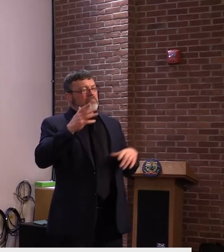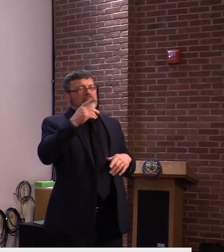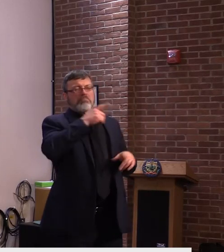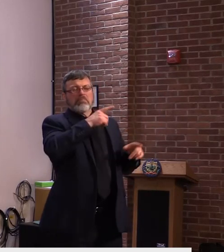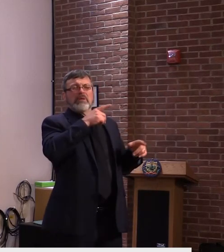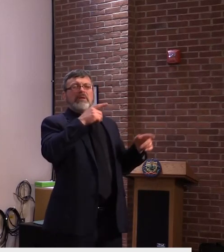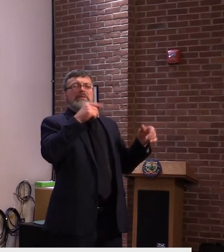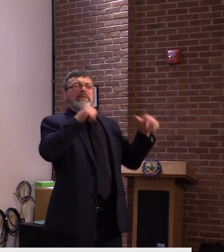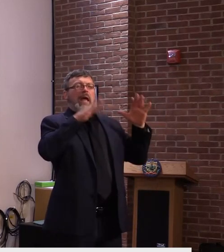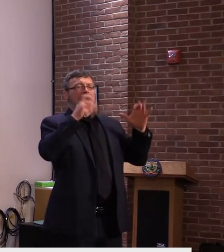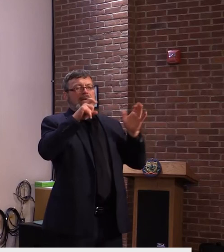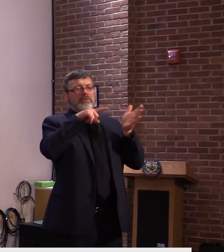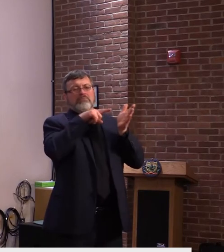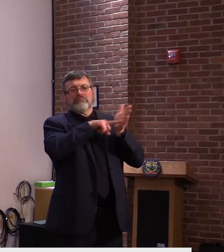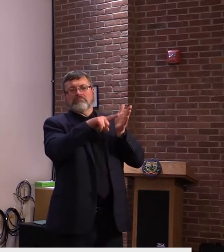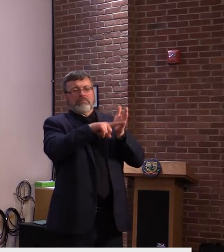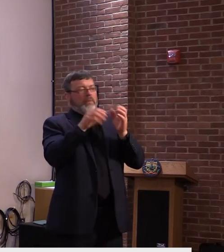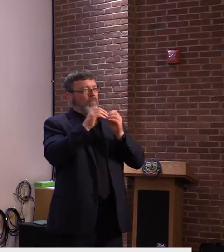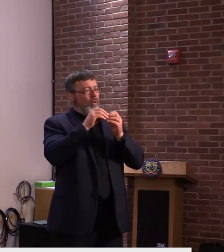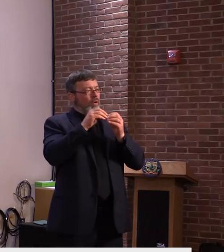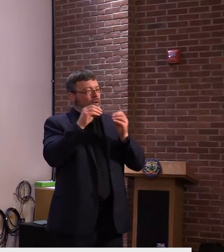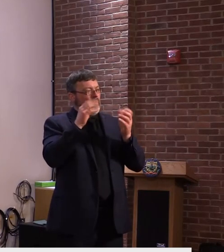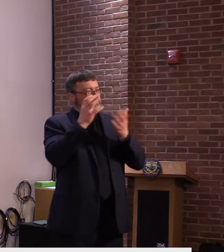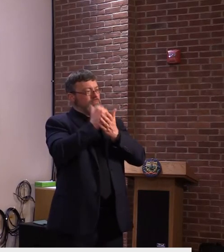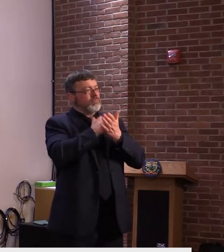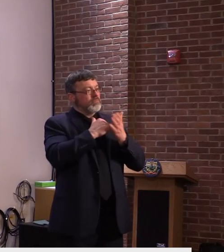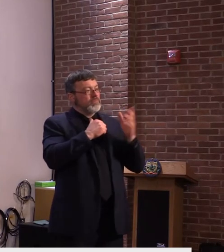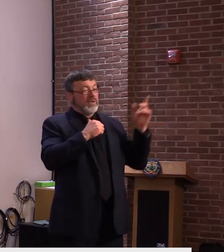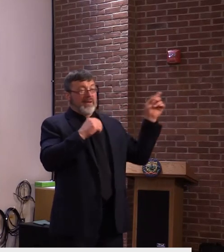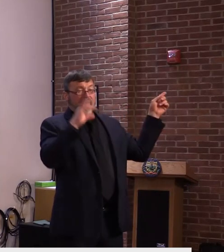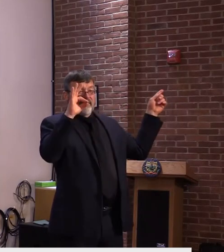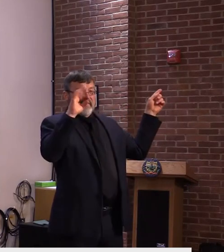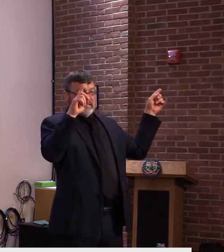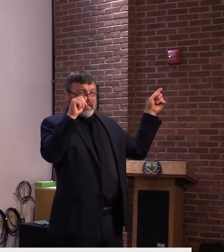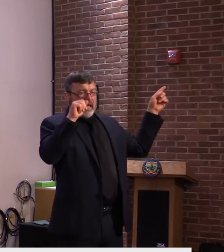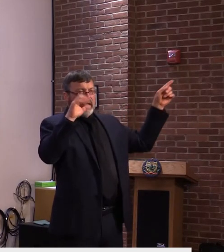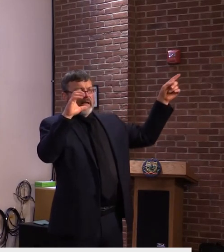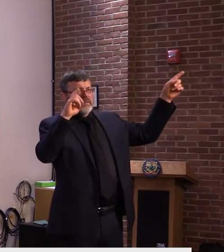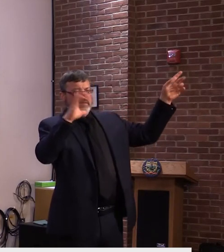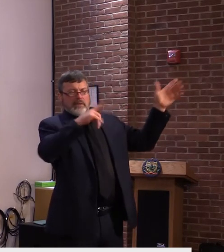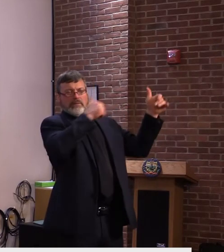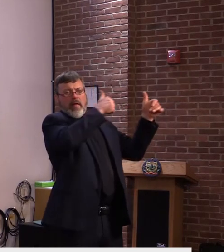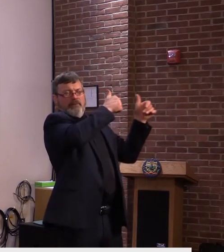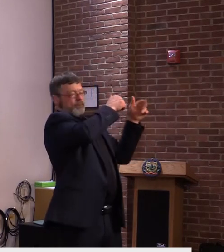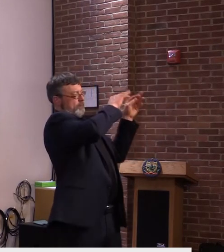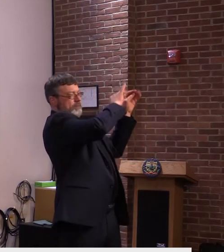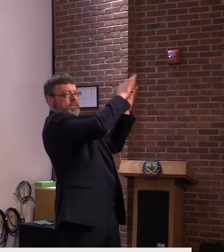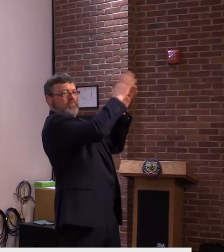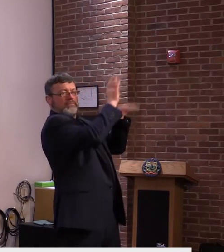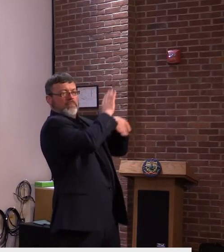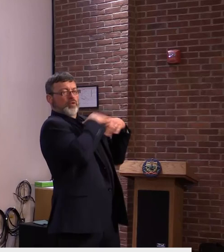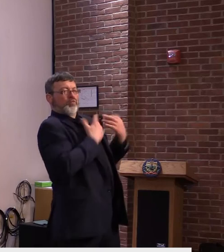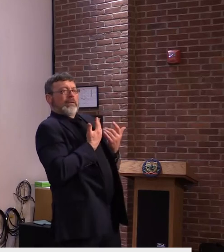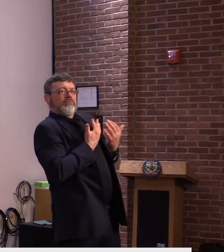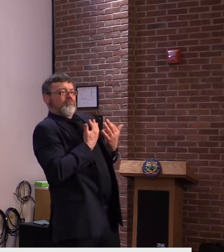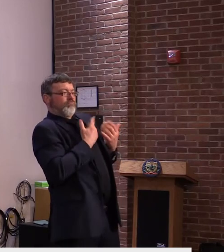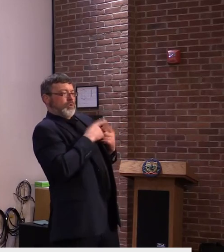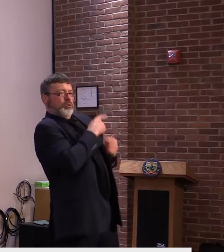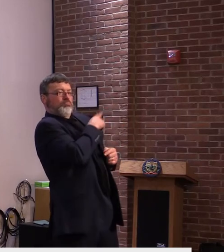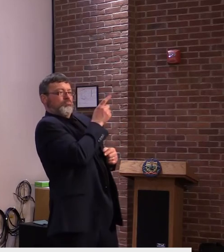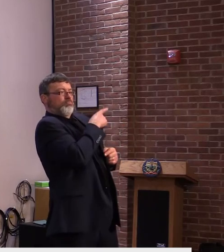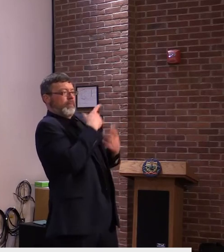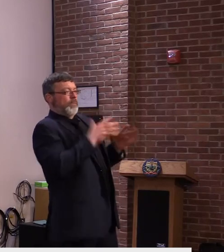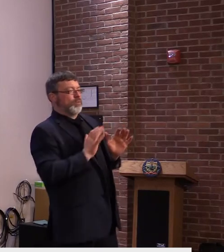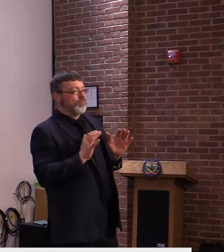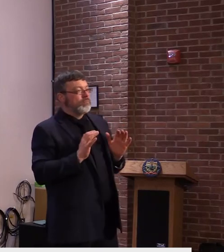recommendations that these august bodies put out. Suffice it to say that they're already allowing us to pre-order